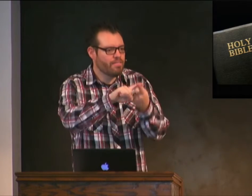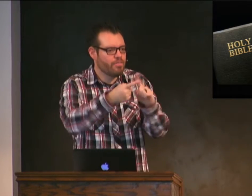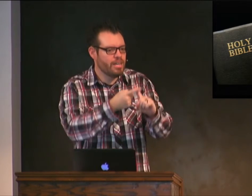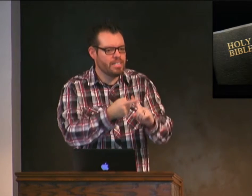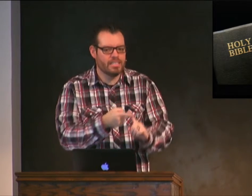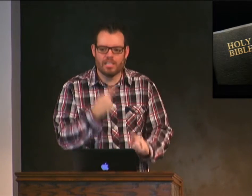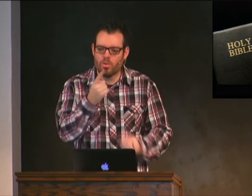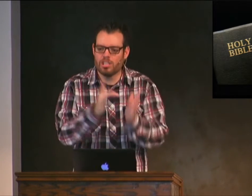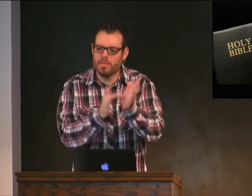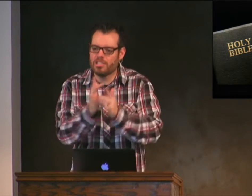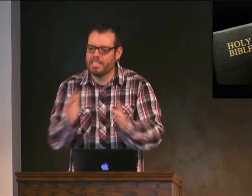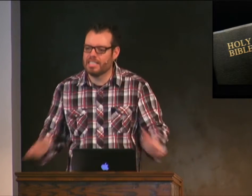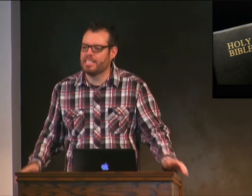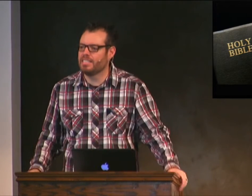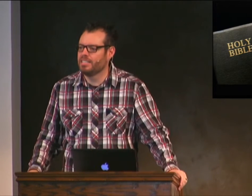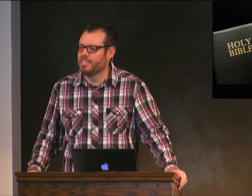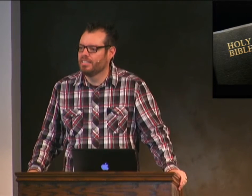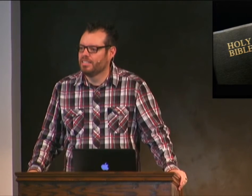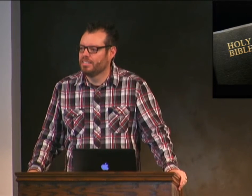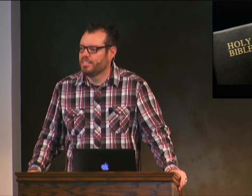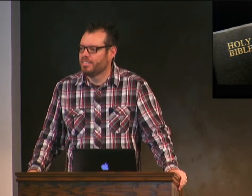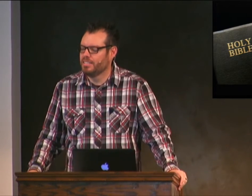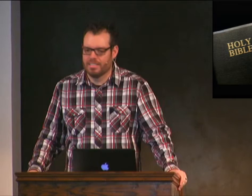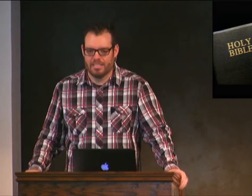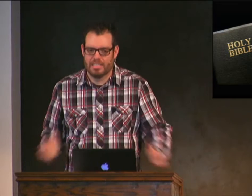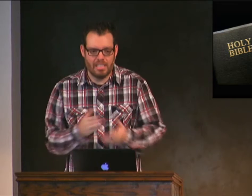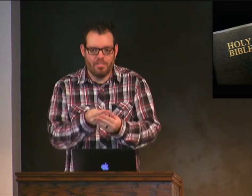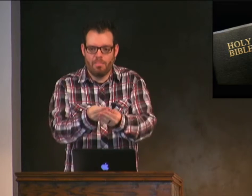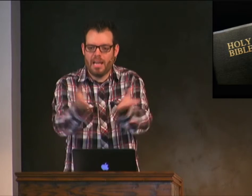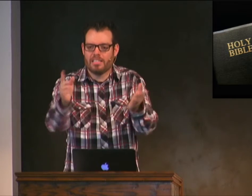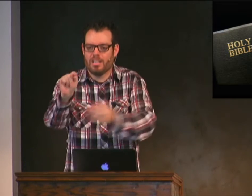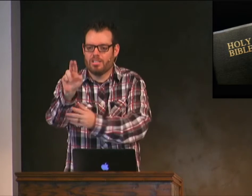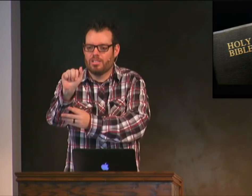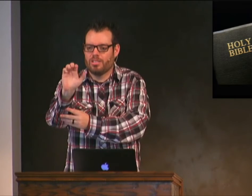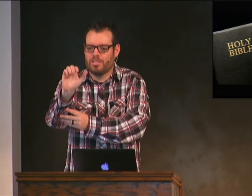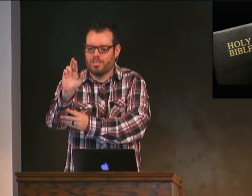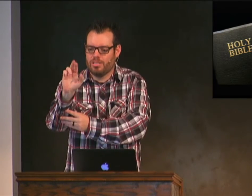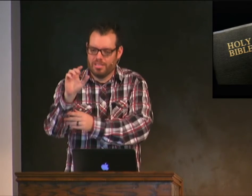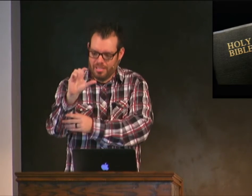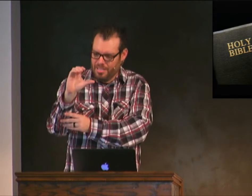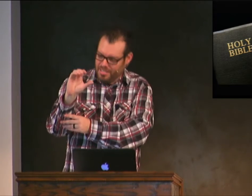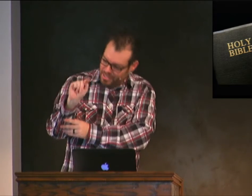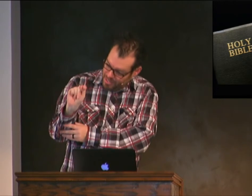Some of you had friends that told you about Jesus. Some of you passed out